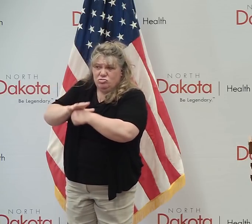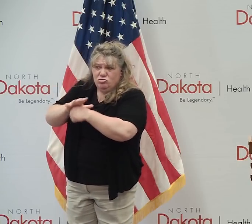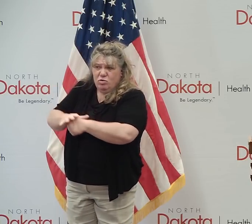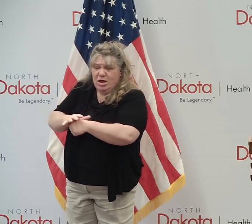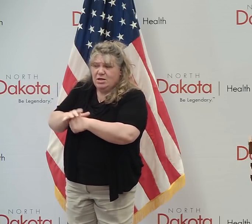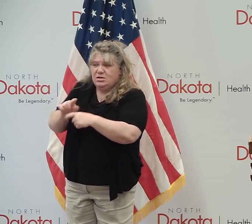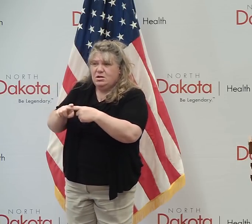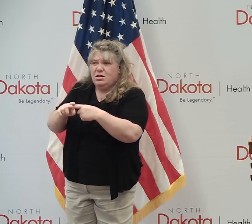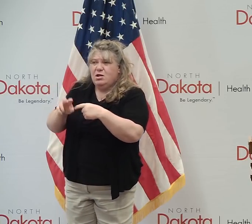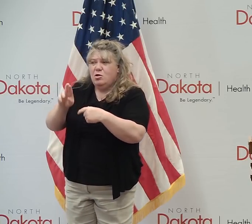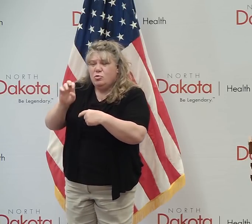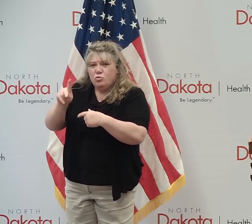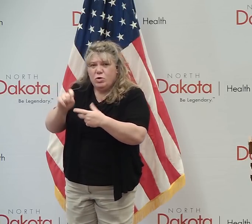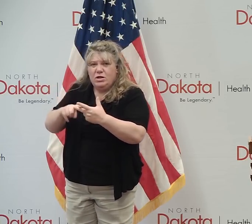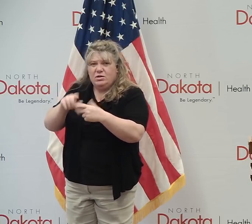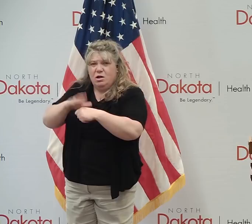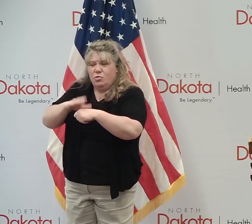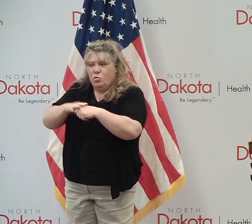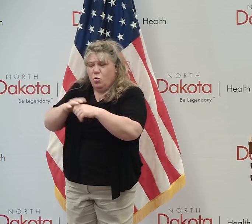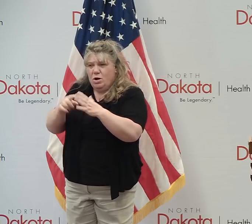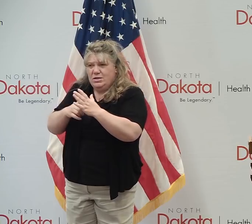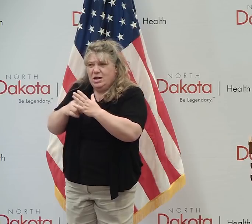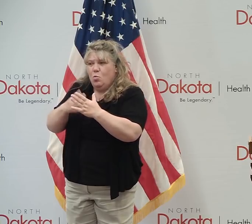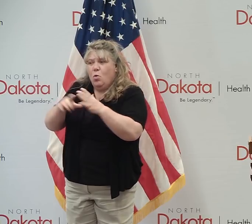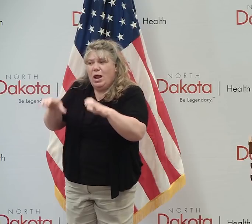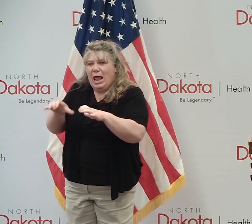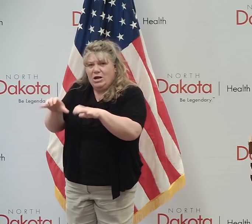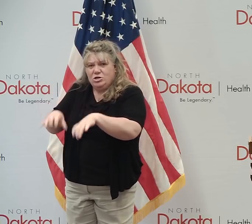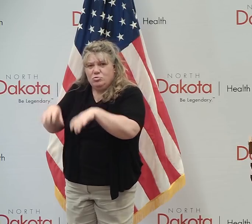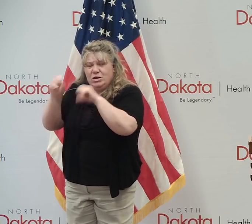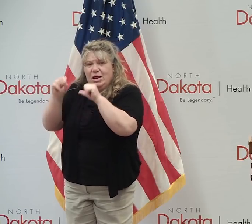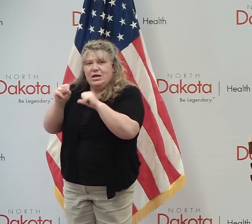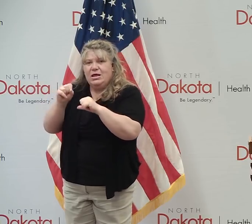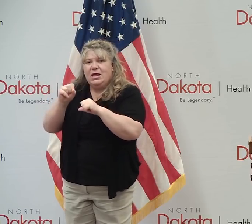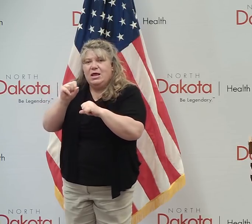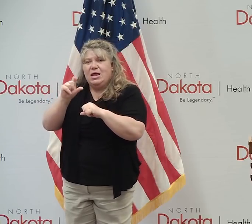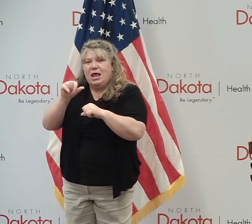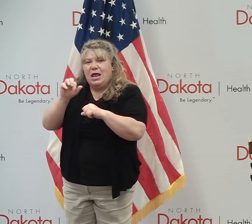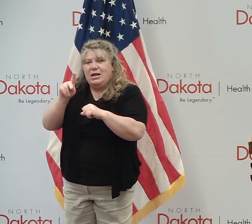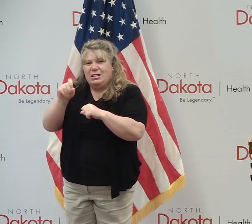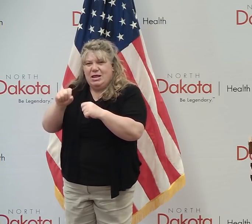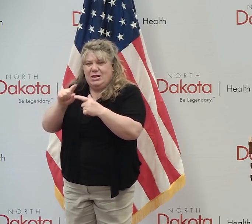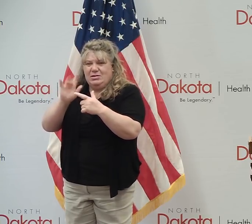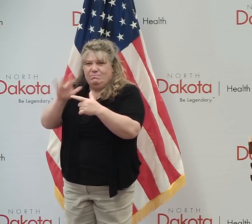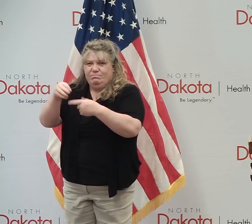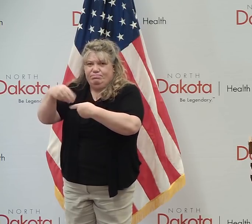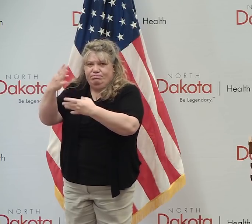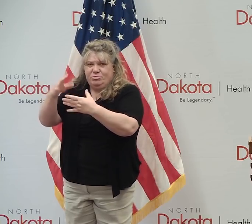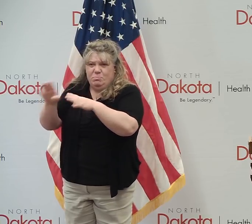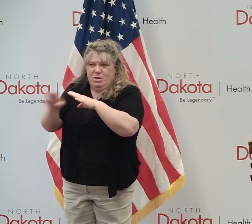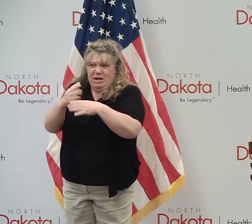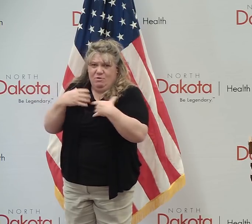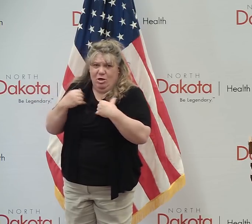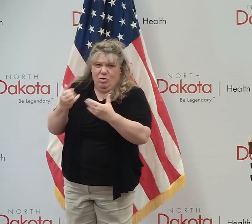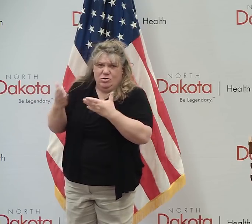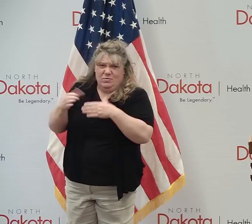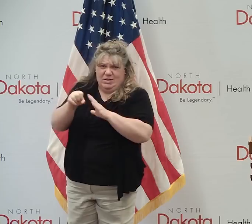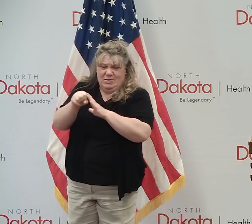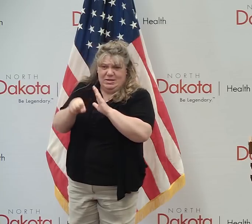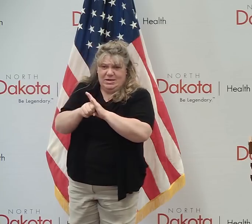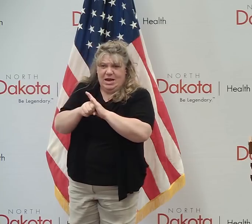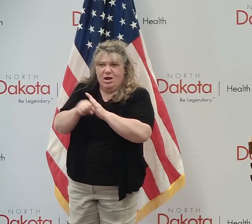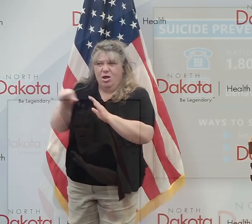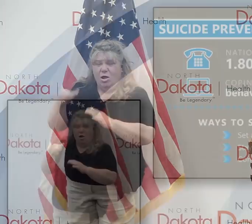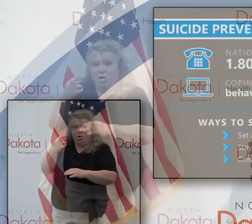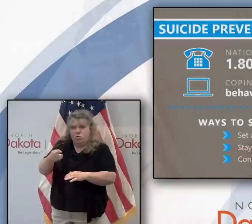what the warning signs are, what the action steps you can do, and links to connect with behavioral health services in the state and other resources